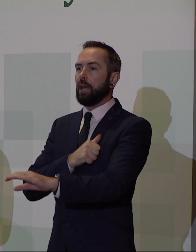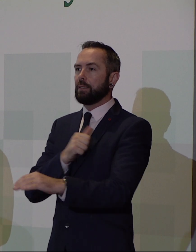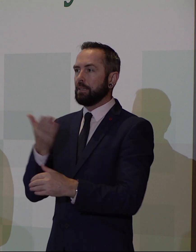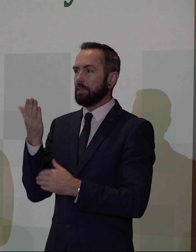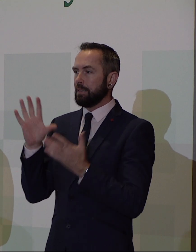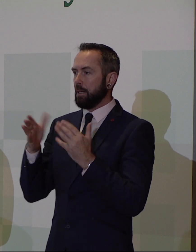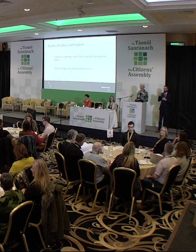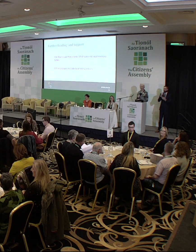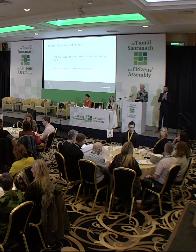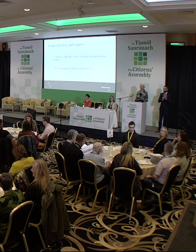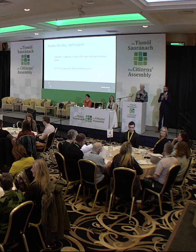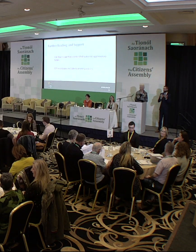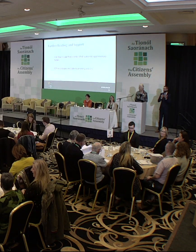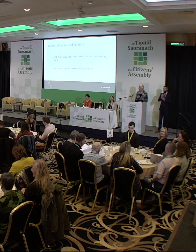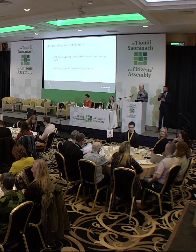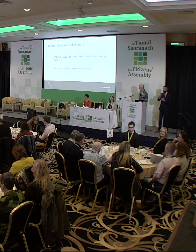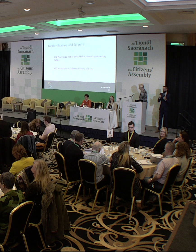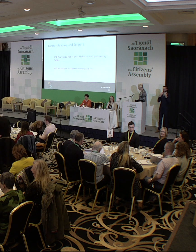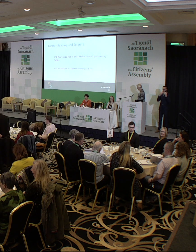12:10. Thank you.